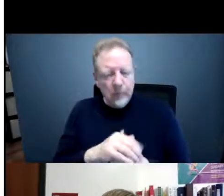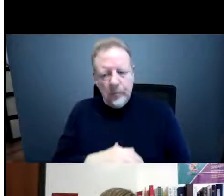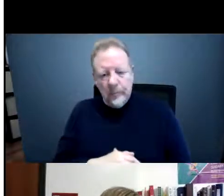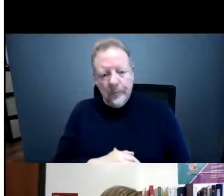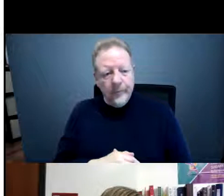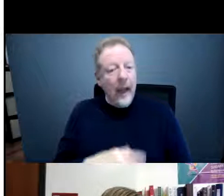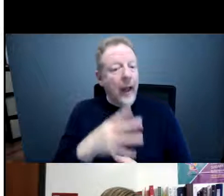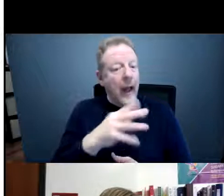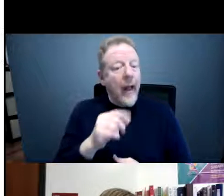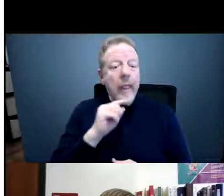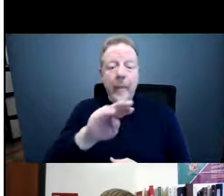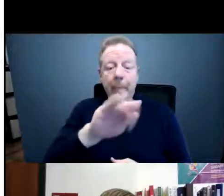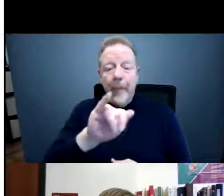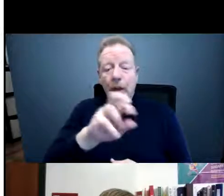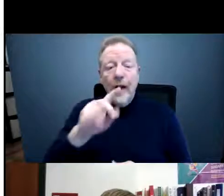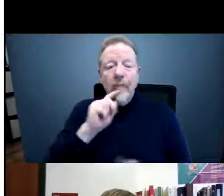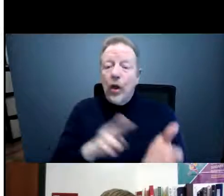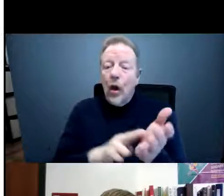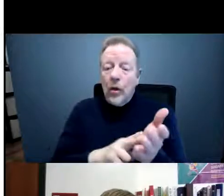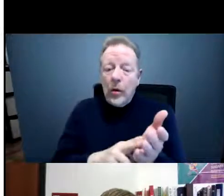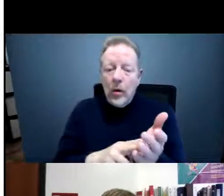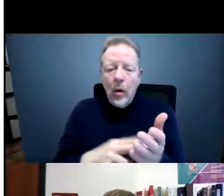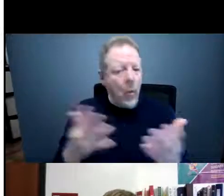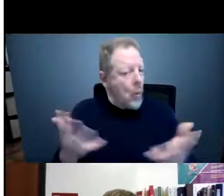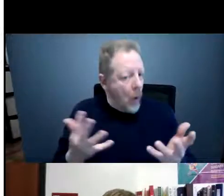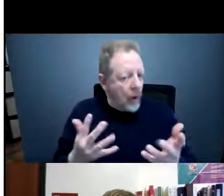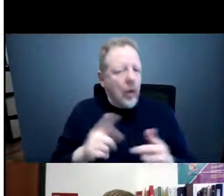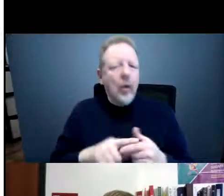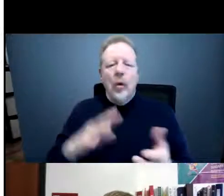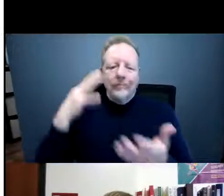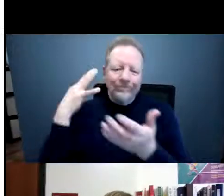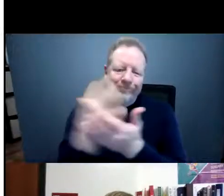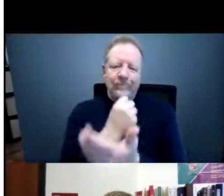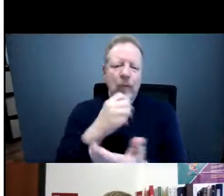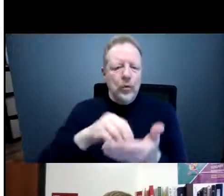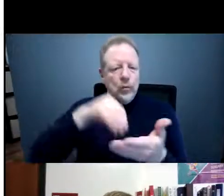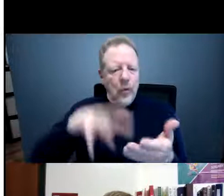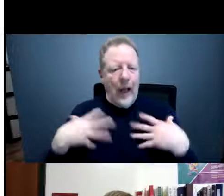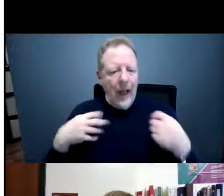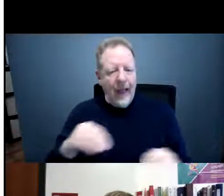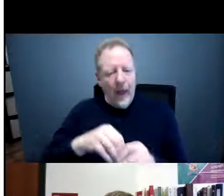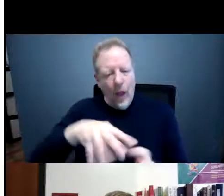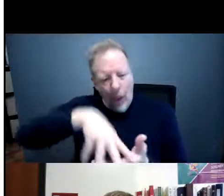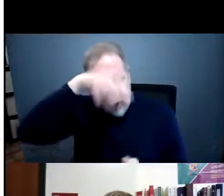And the mission of nursing is to optimize student health and learning. The vision is that all students are ready,